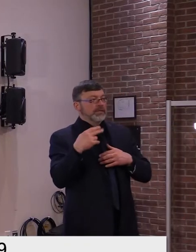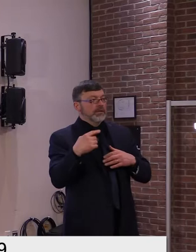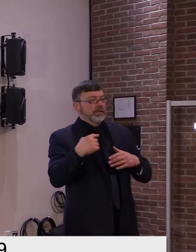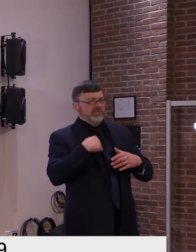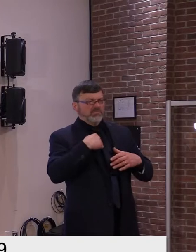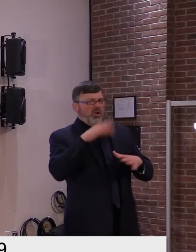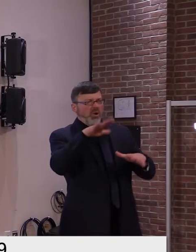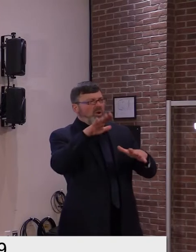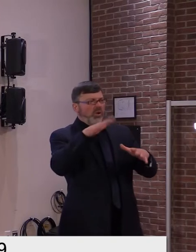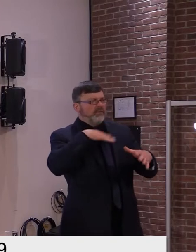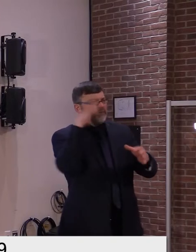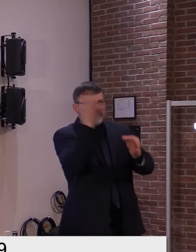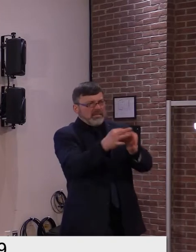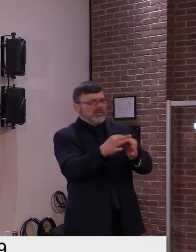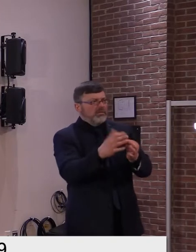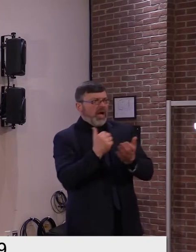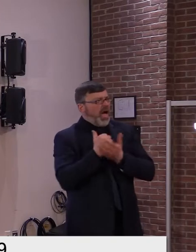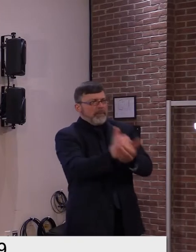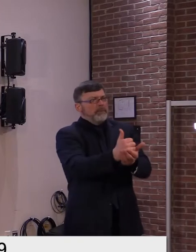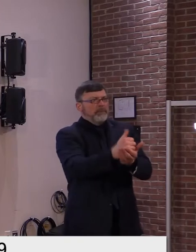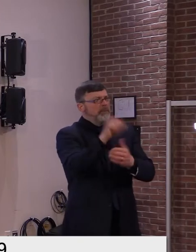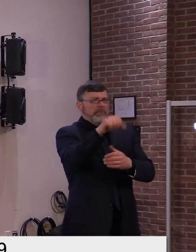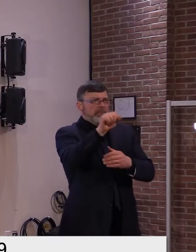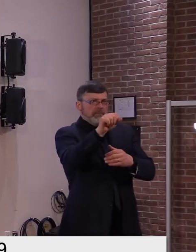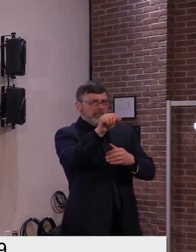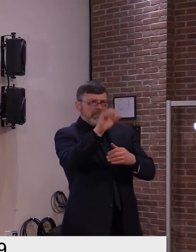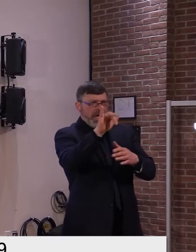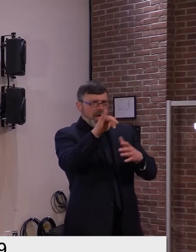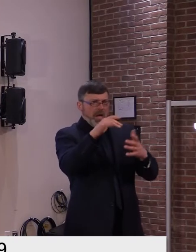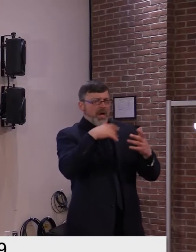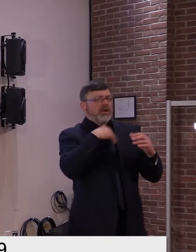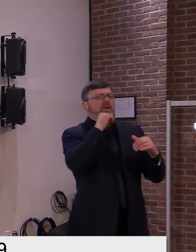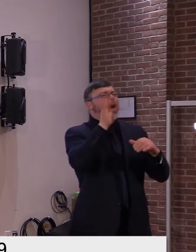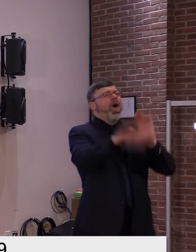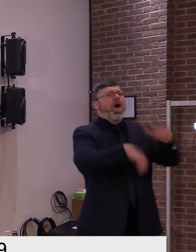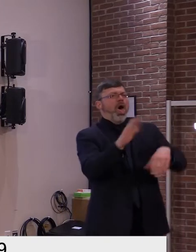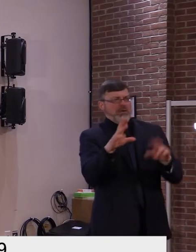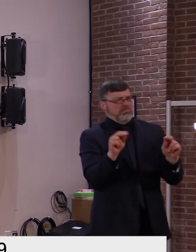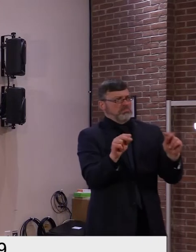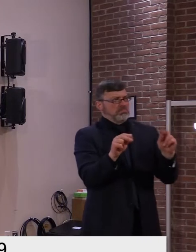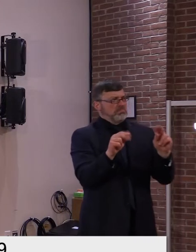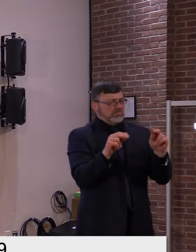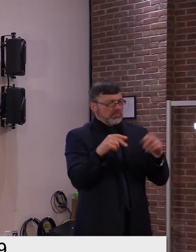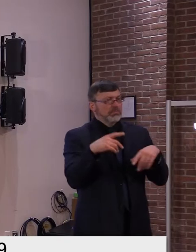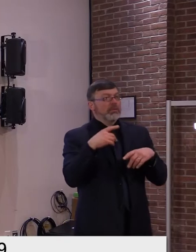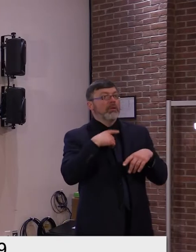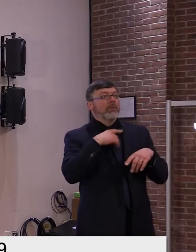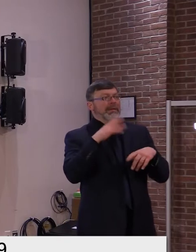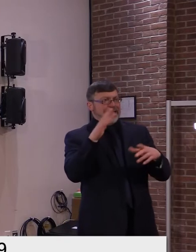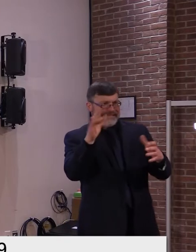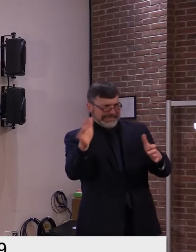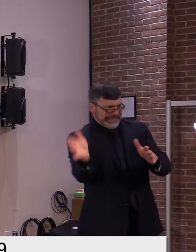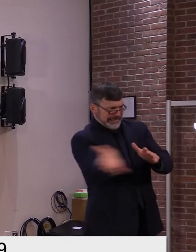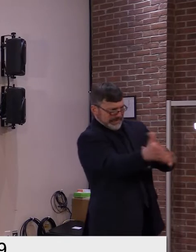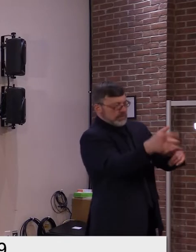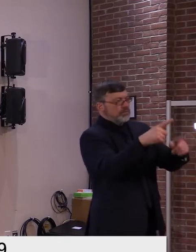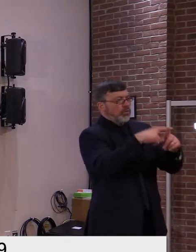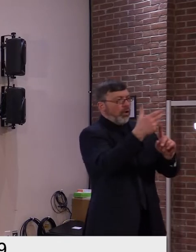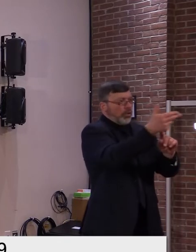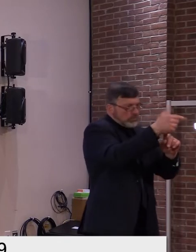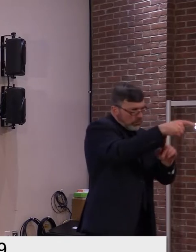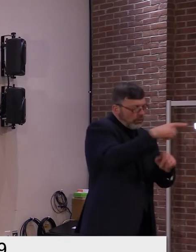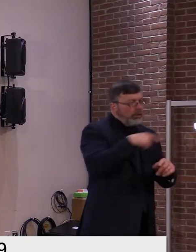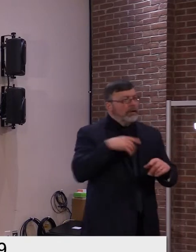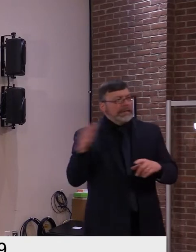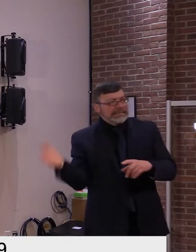our hotel motel program, and we're housing approximately 2,500 individuals now. Those are